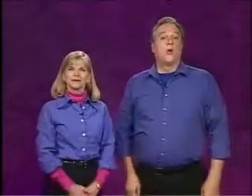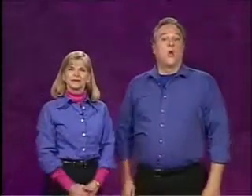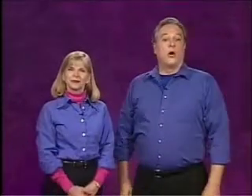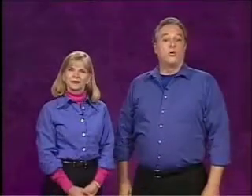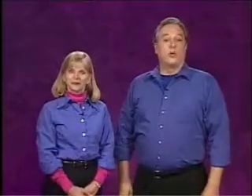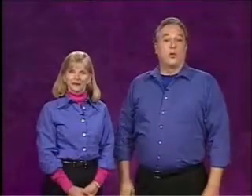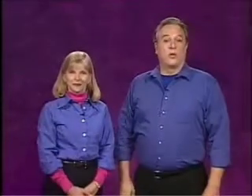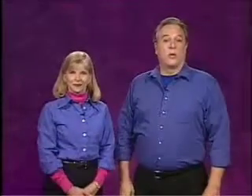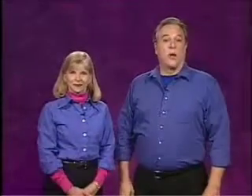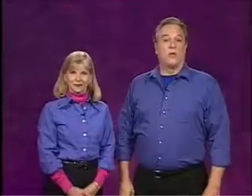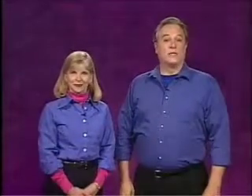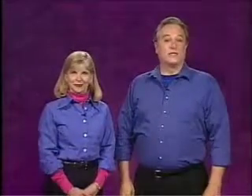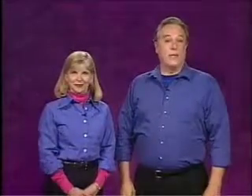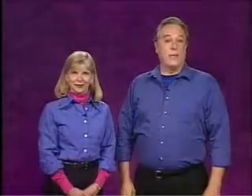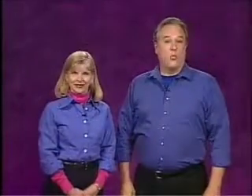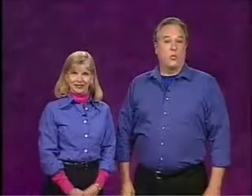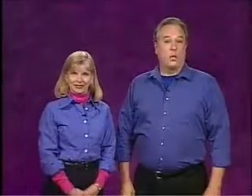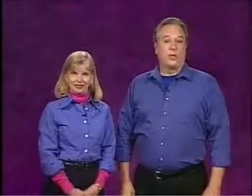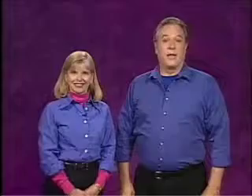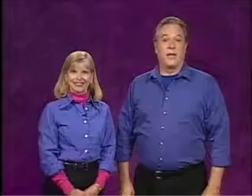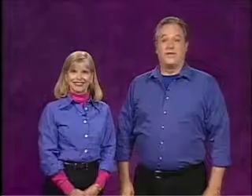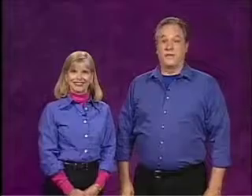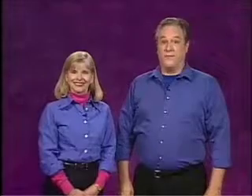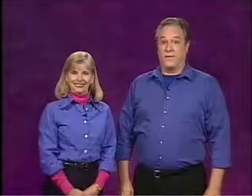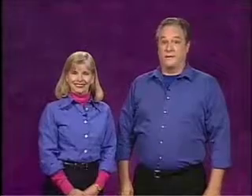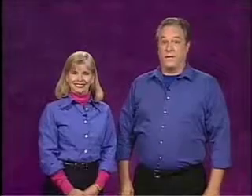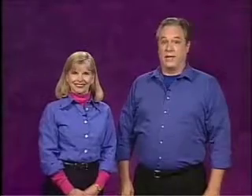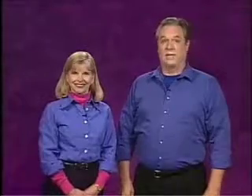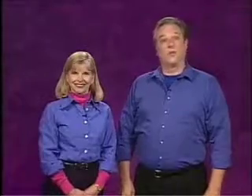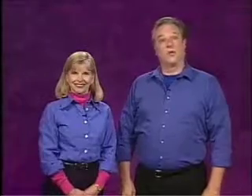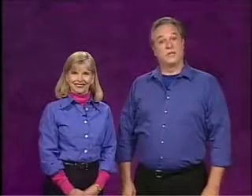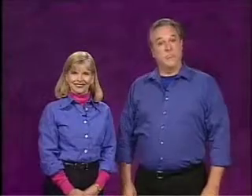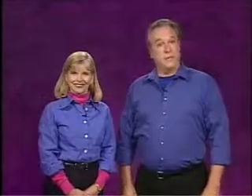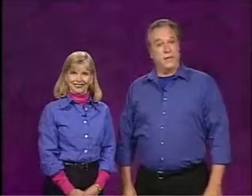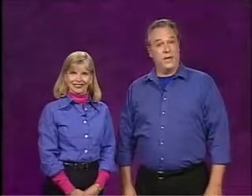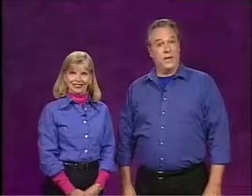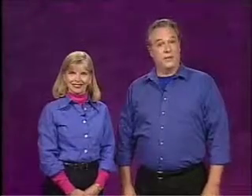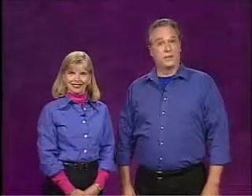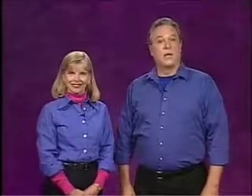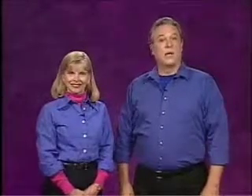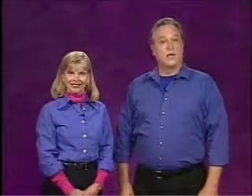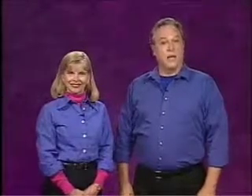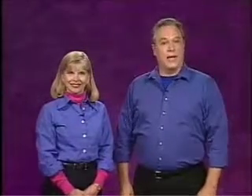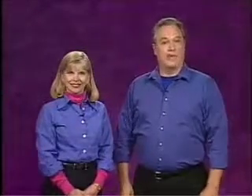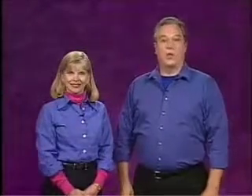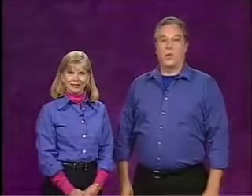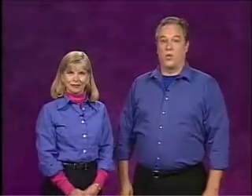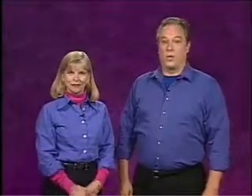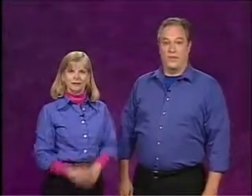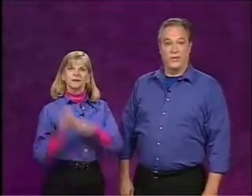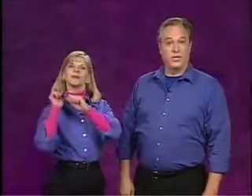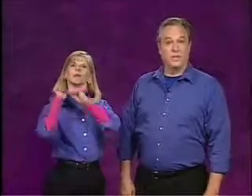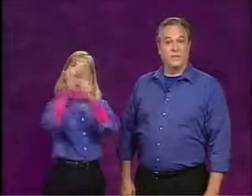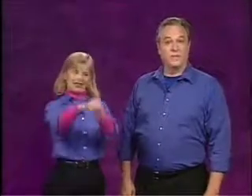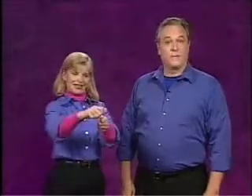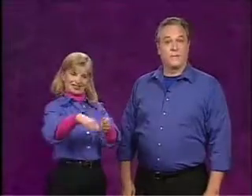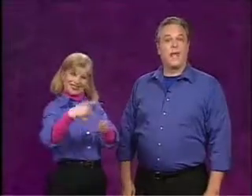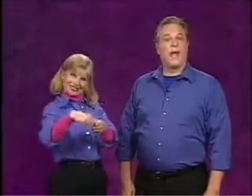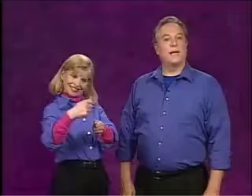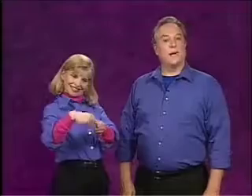You also learned how the same word could have different signs for different meanings, like going fishing and